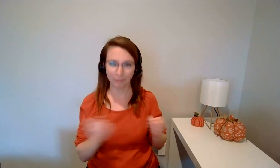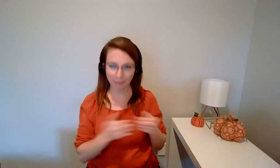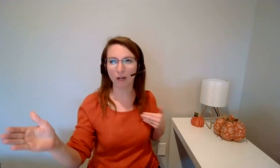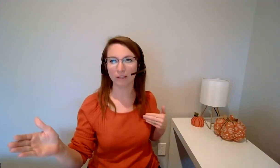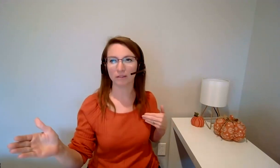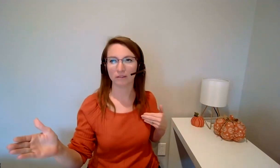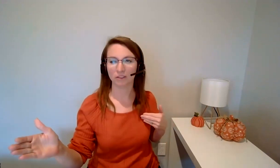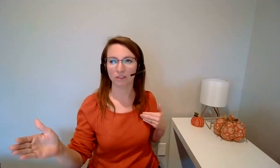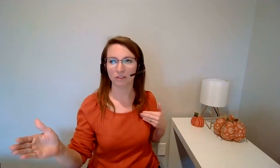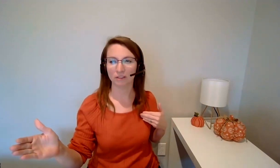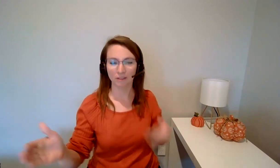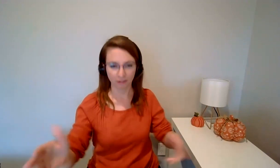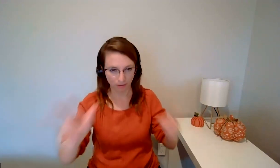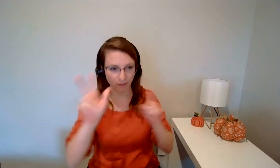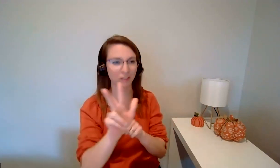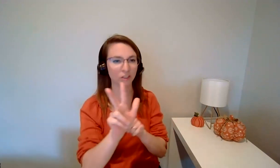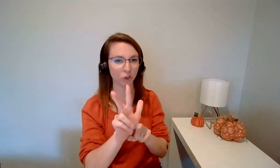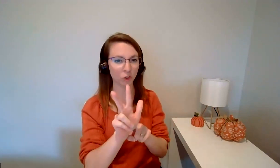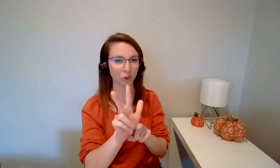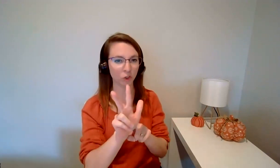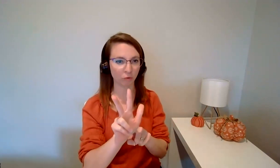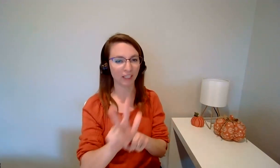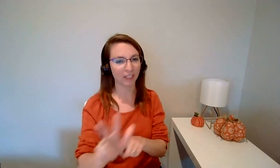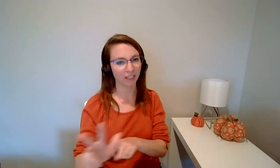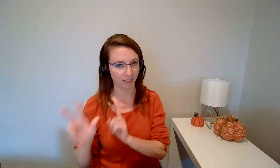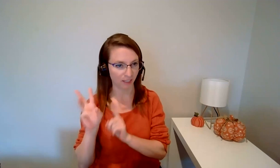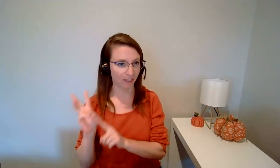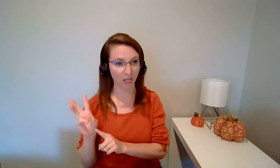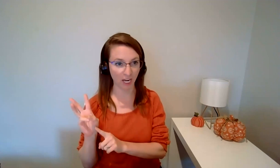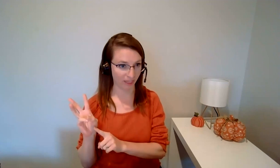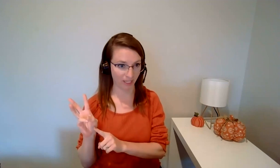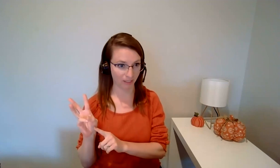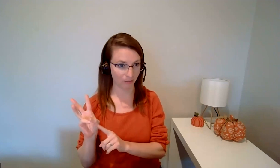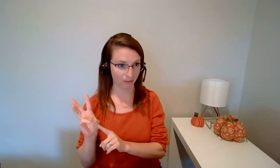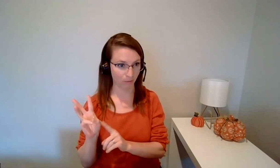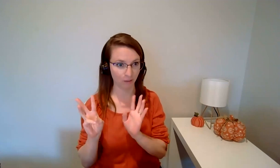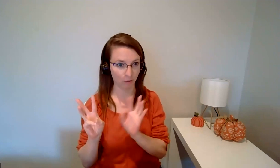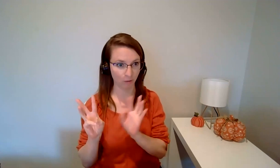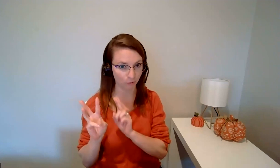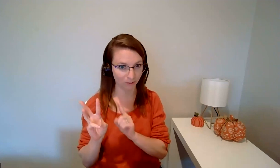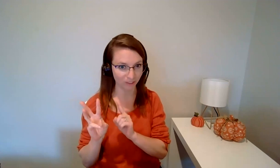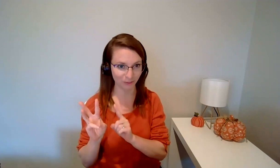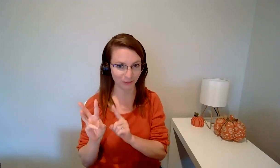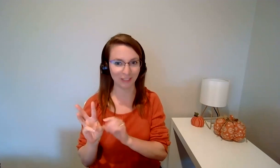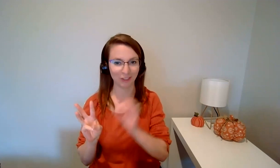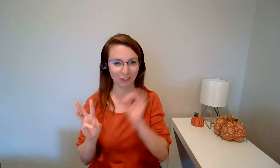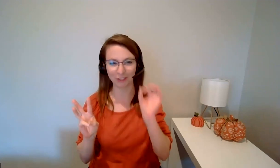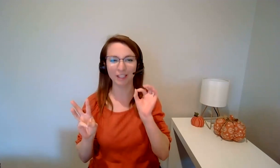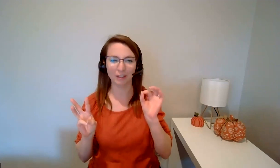from now on, this is your 3, not this. Okay. Don't do this for 3. Just get